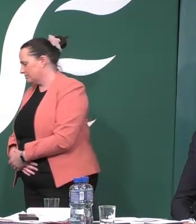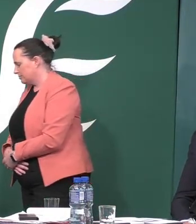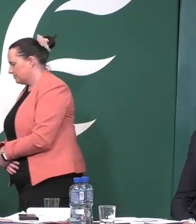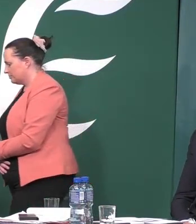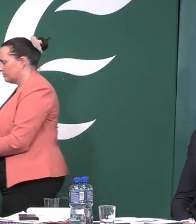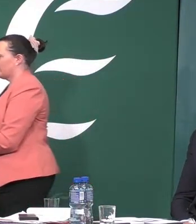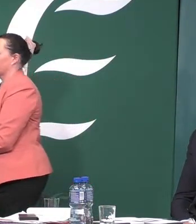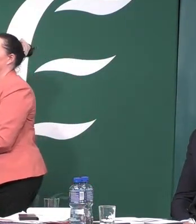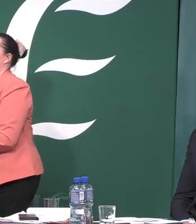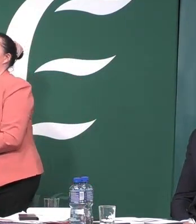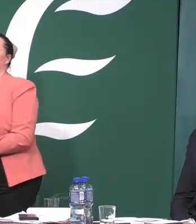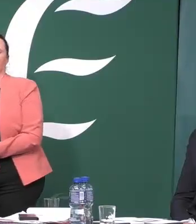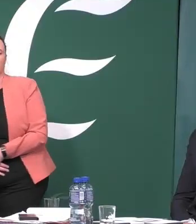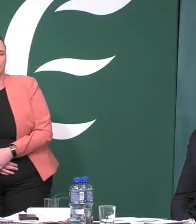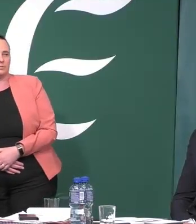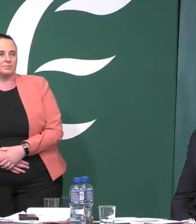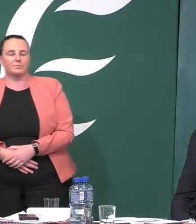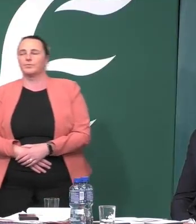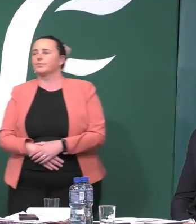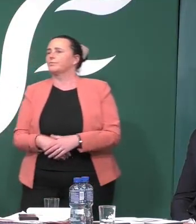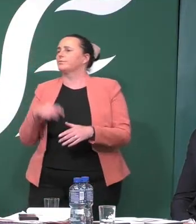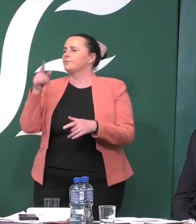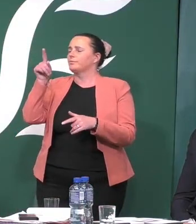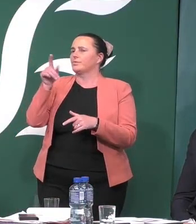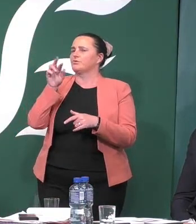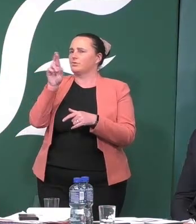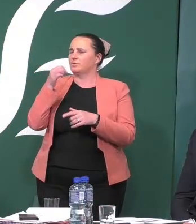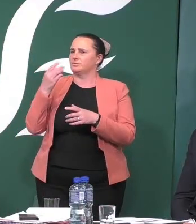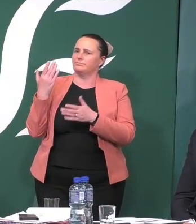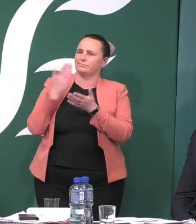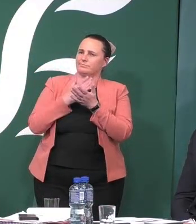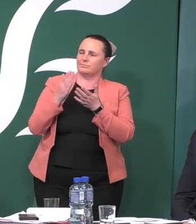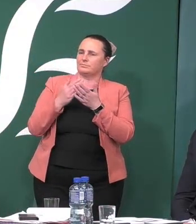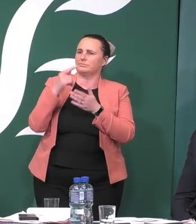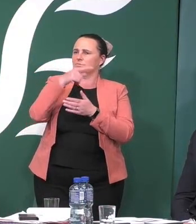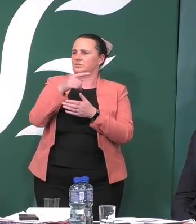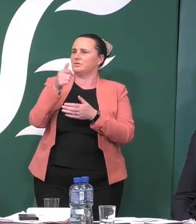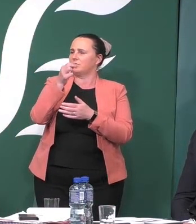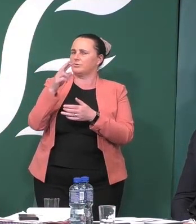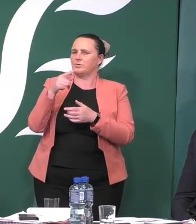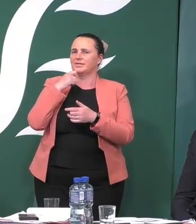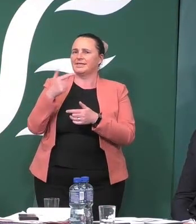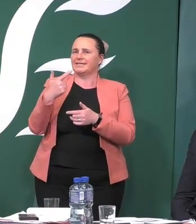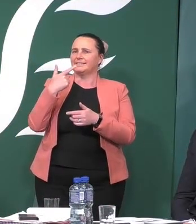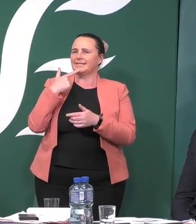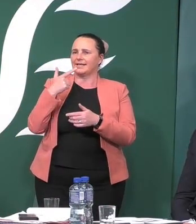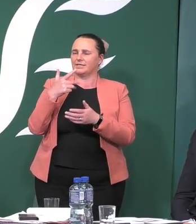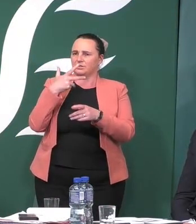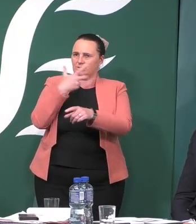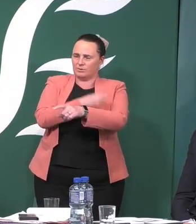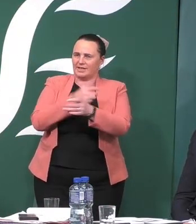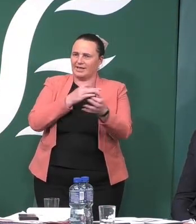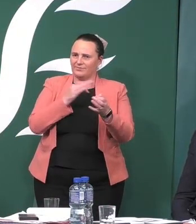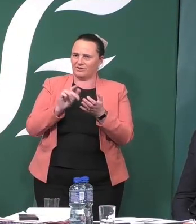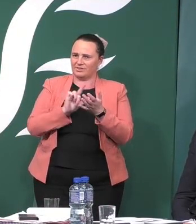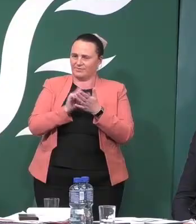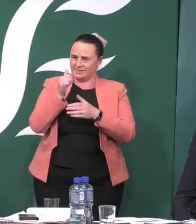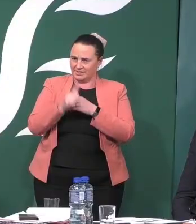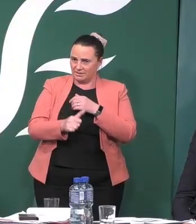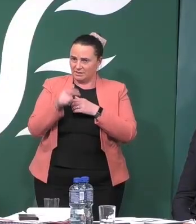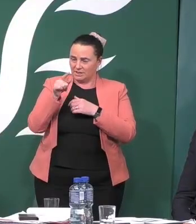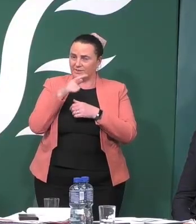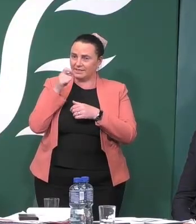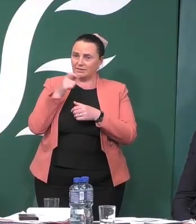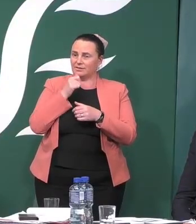Sorry, Damien, it's just to clarify what you were saying to Arthur about people being offered second doses after 17 days. Are you saying people aren't being offered doses